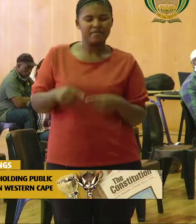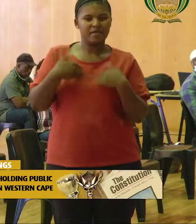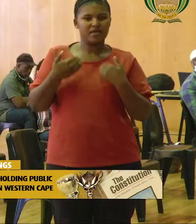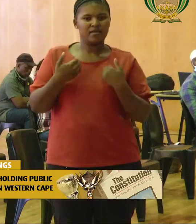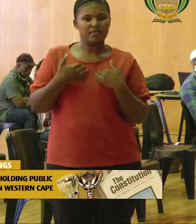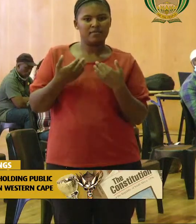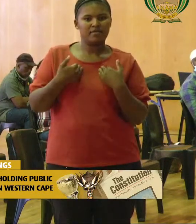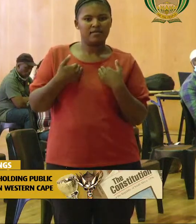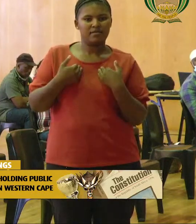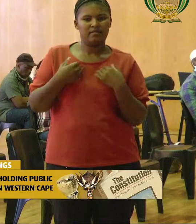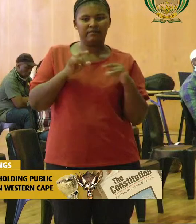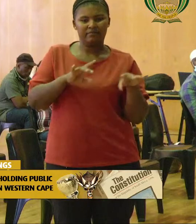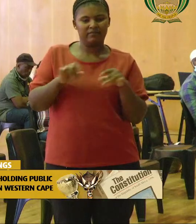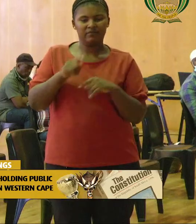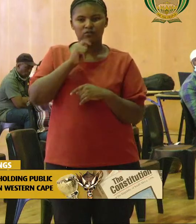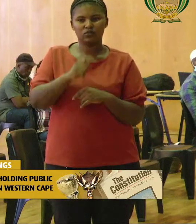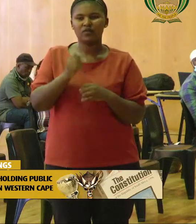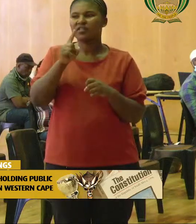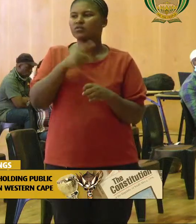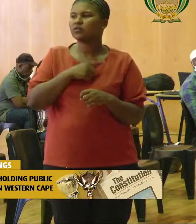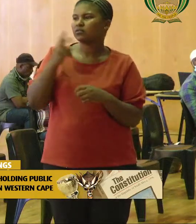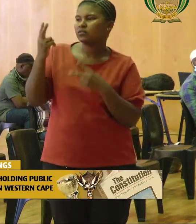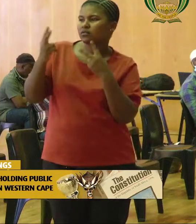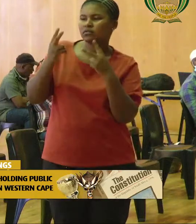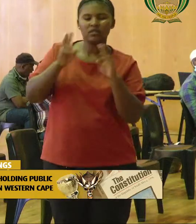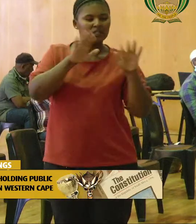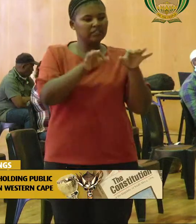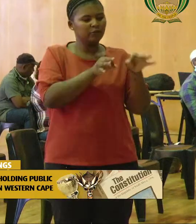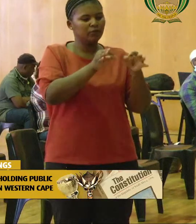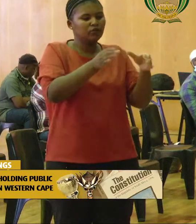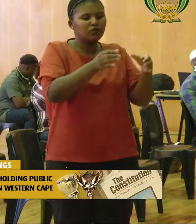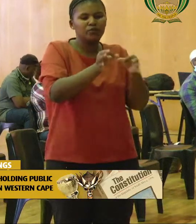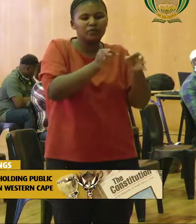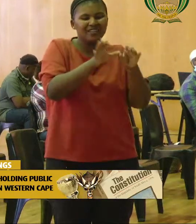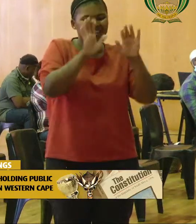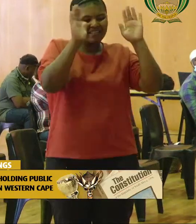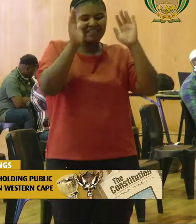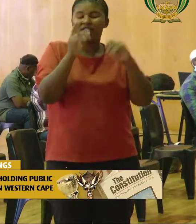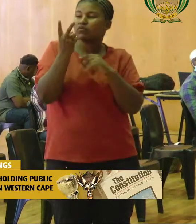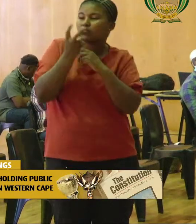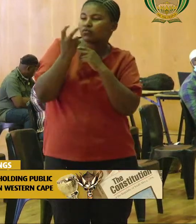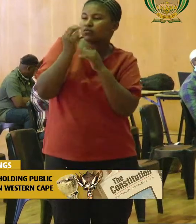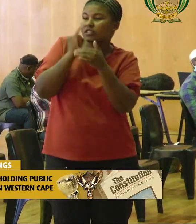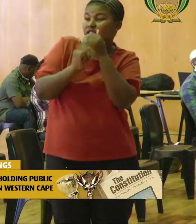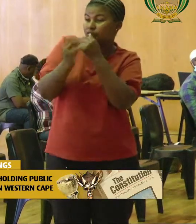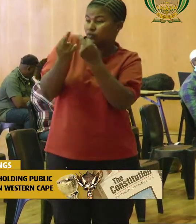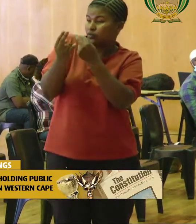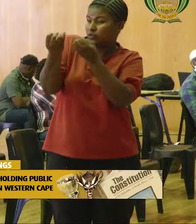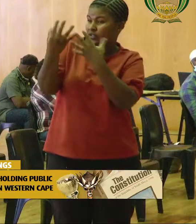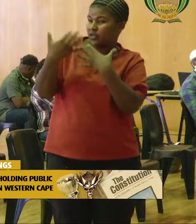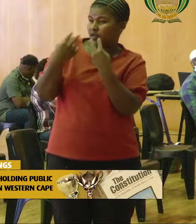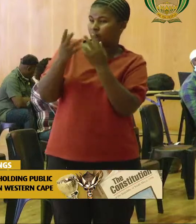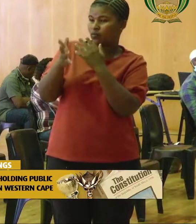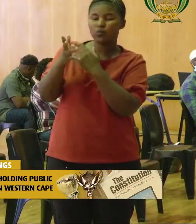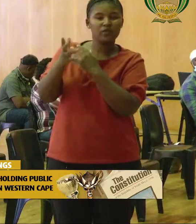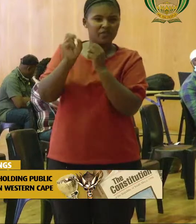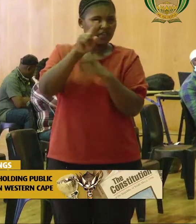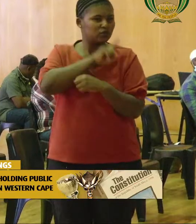happy. That's why they look around for answers to other people who might be coming with new things to make them to